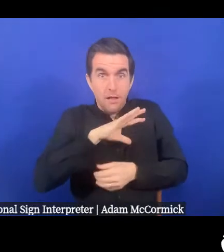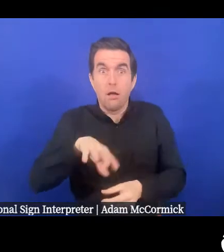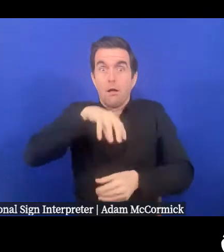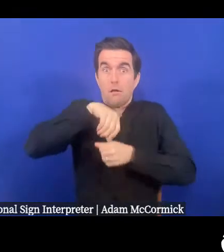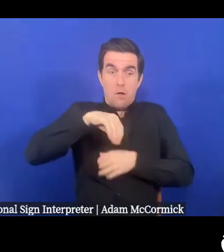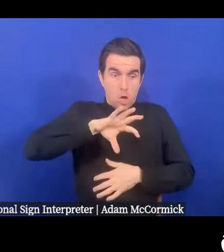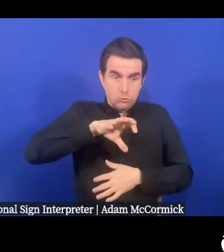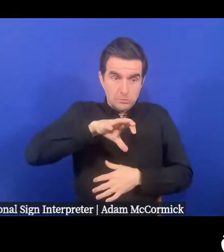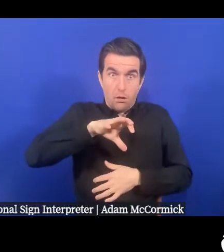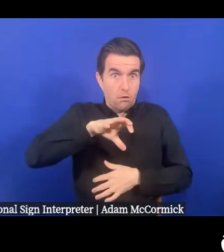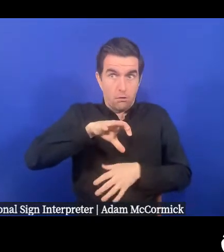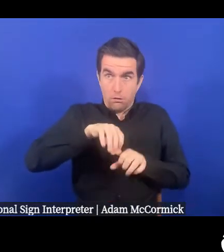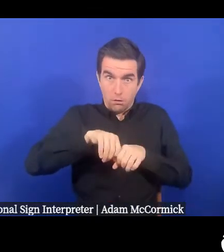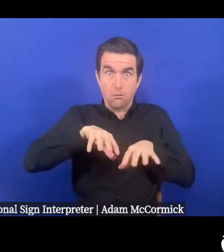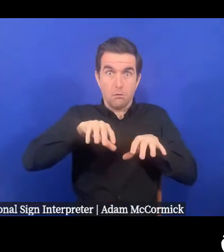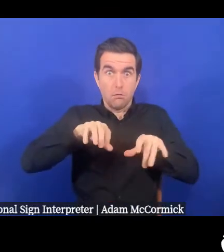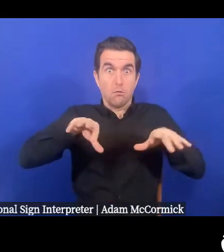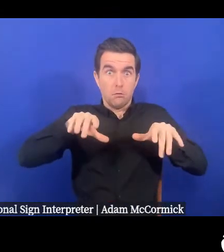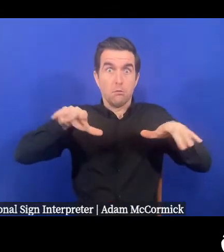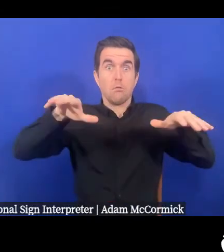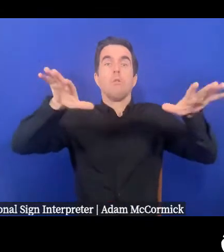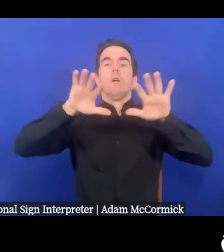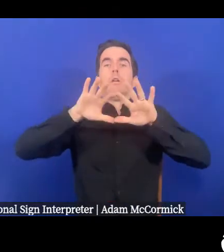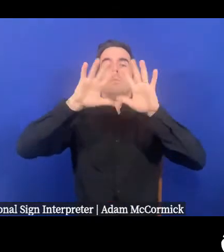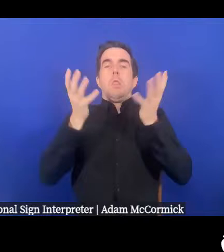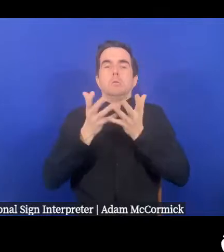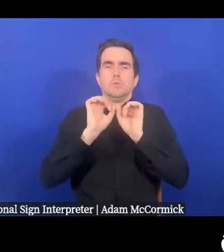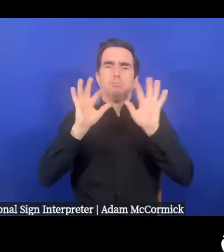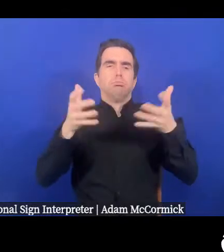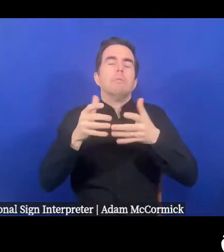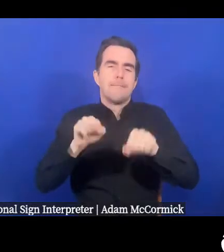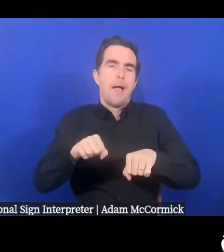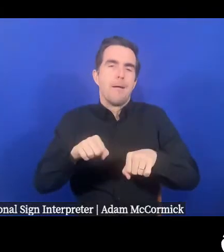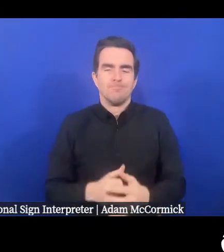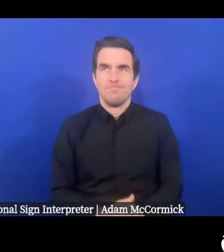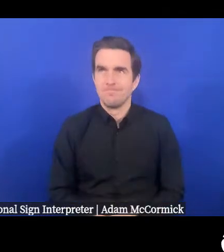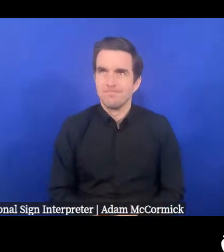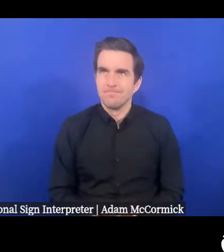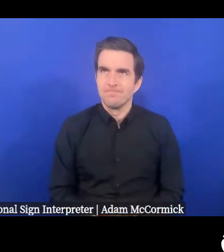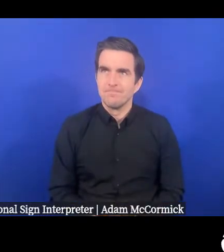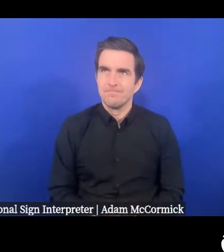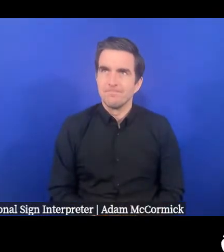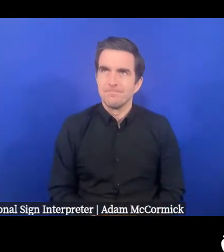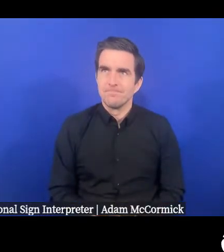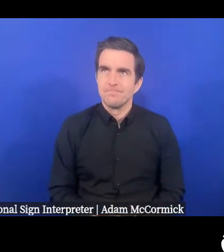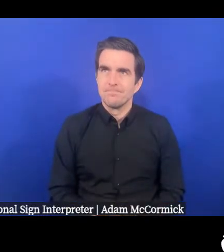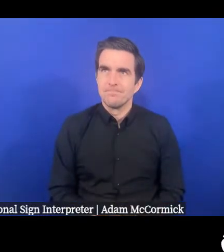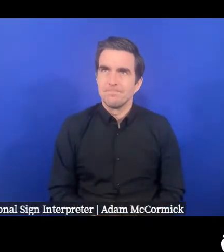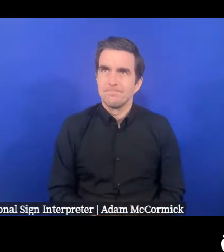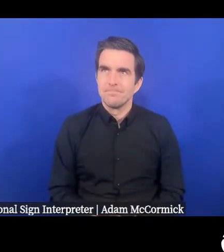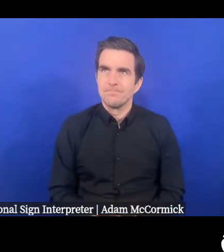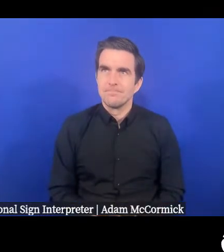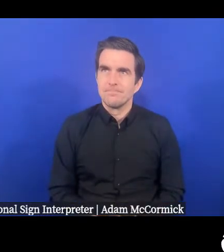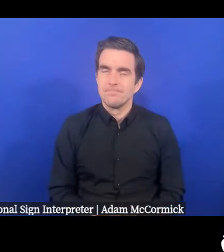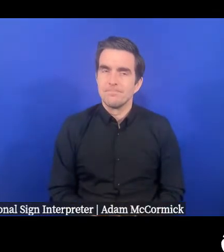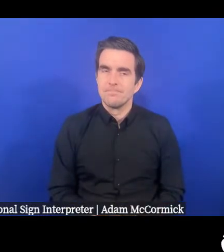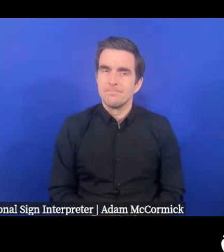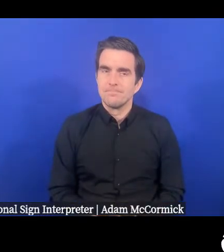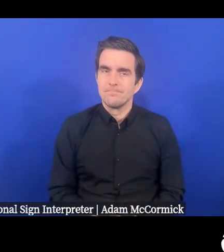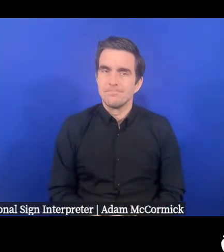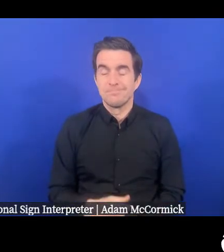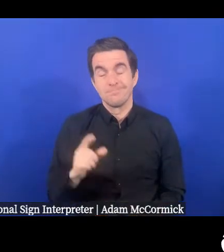Thank you. Thank you so much to Camila. Really interesting to hear the experiences of the